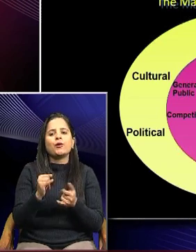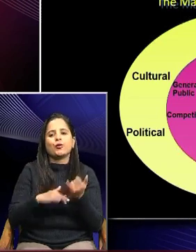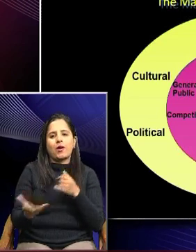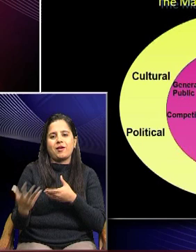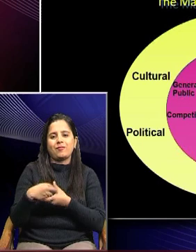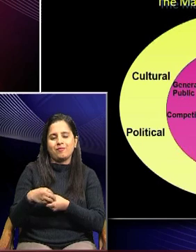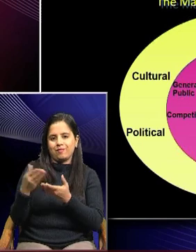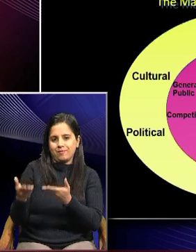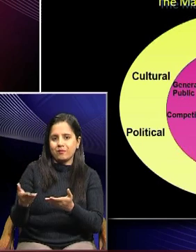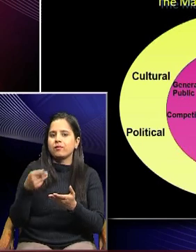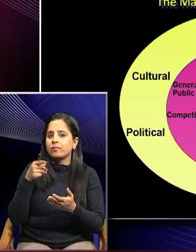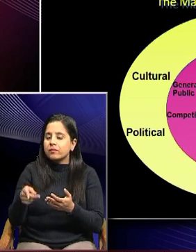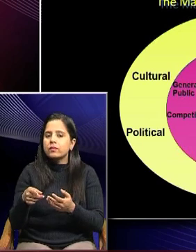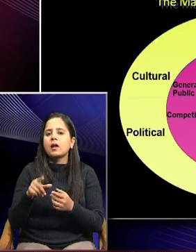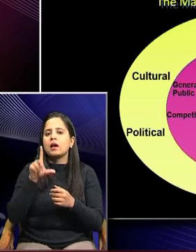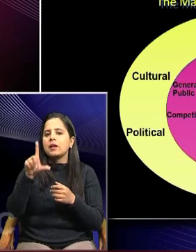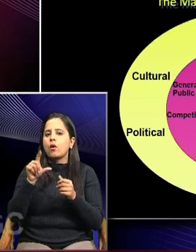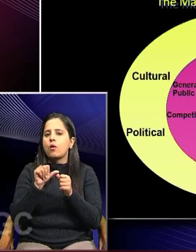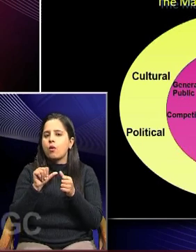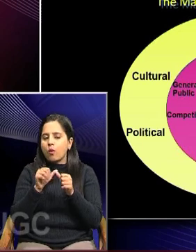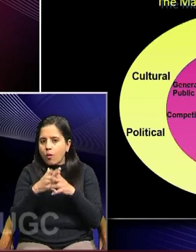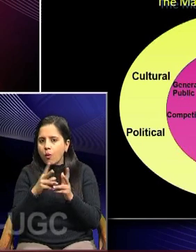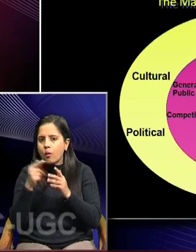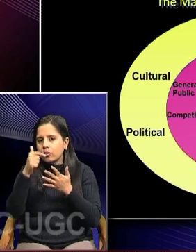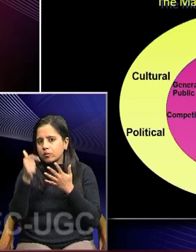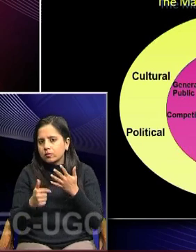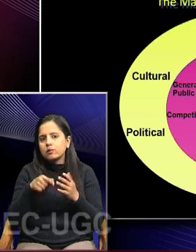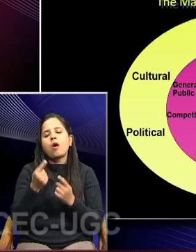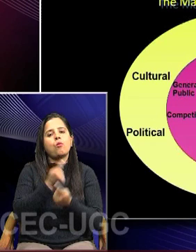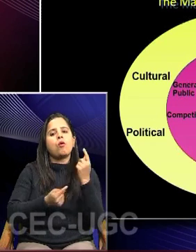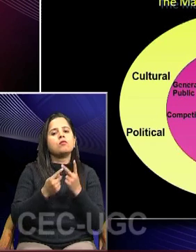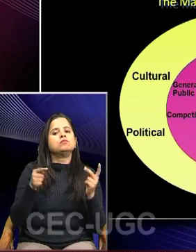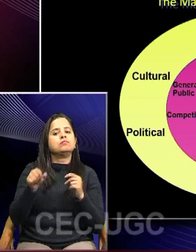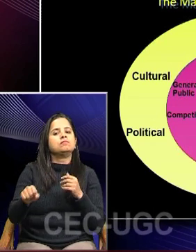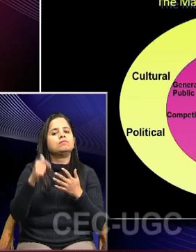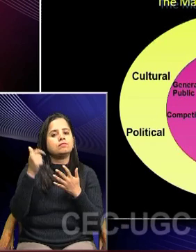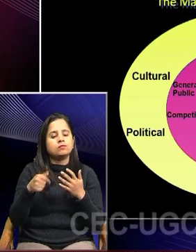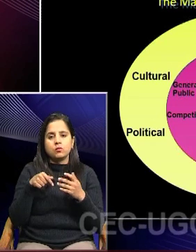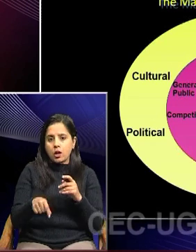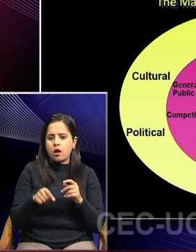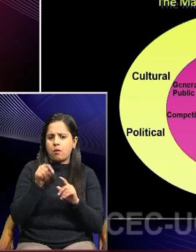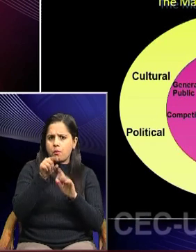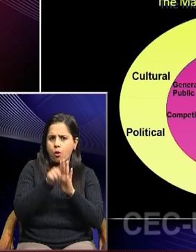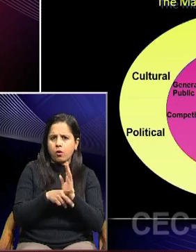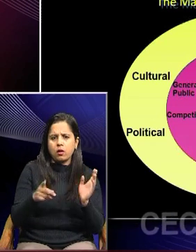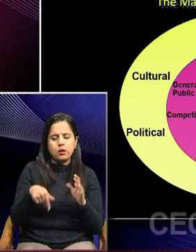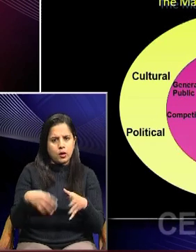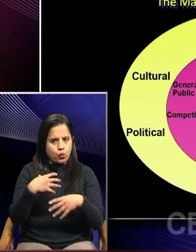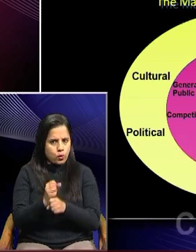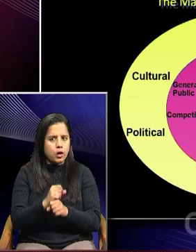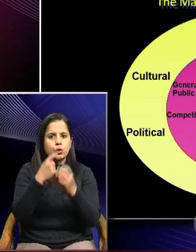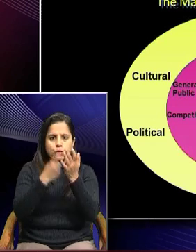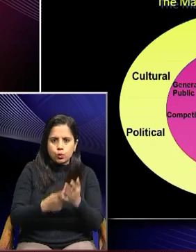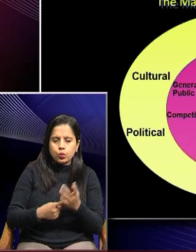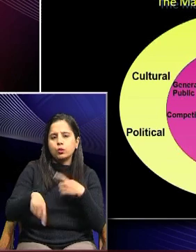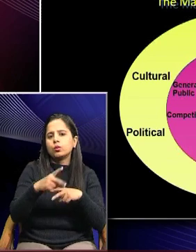and legal factors are emanating from the political forces. That is, of course, the polity is going to frame rules and regulations,